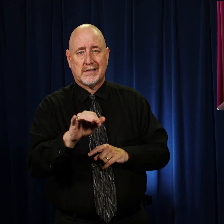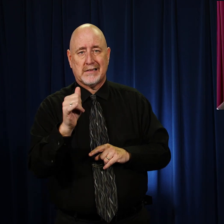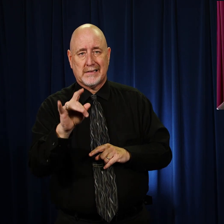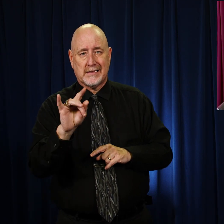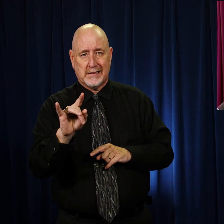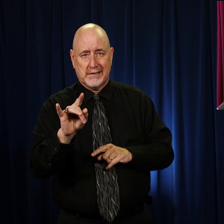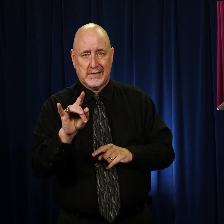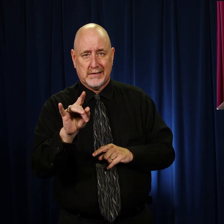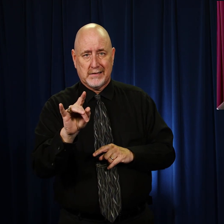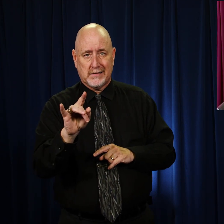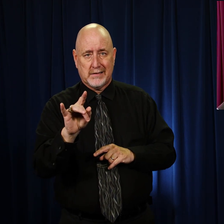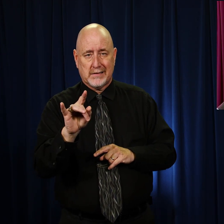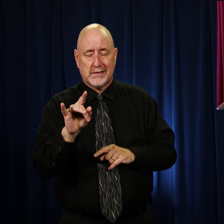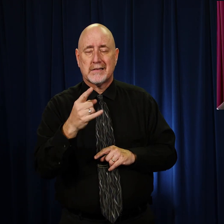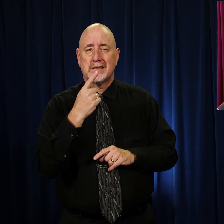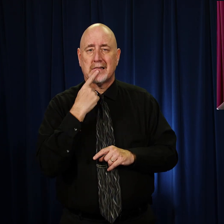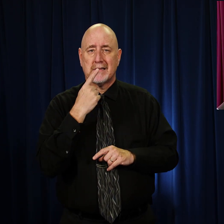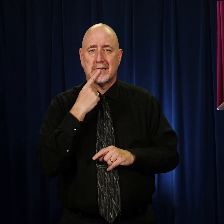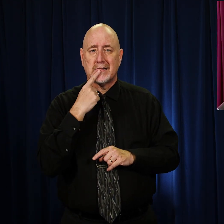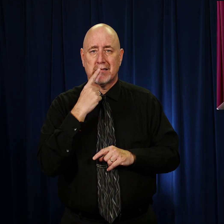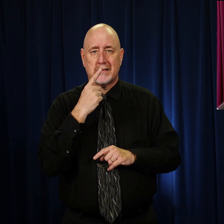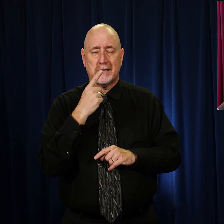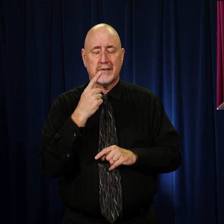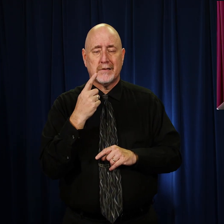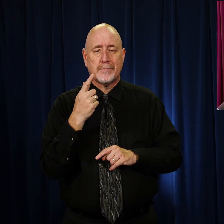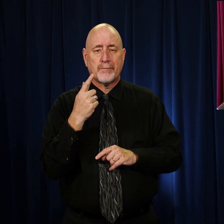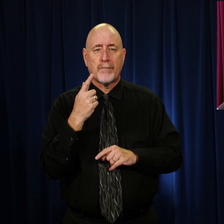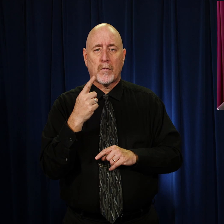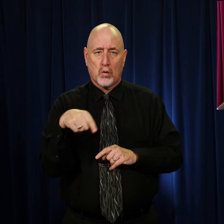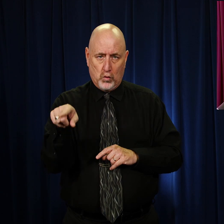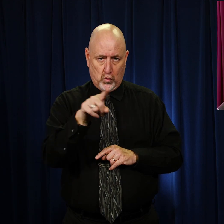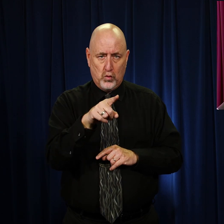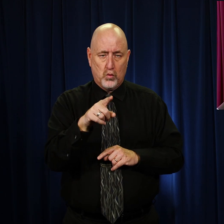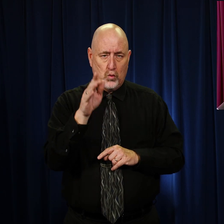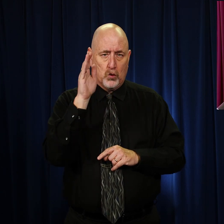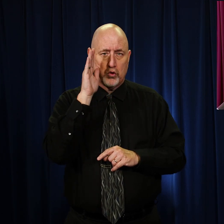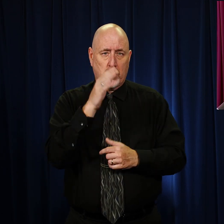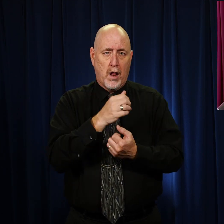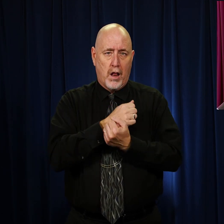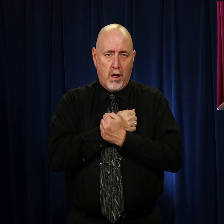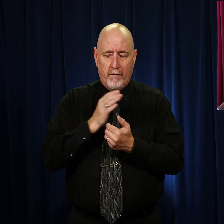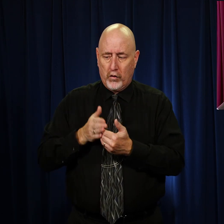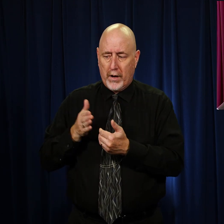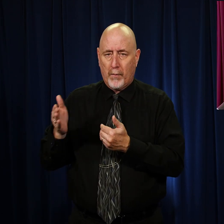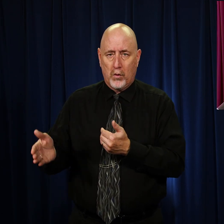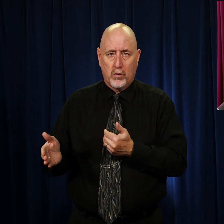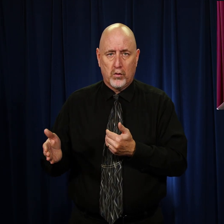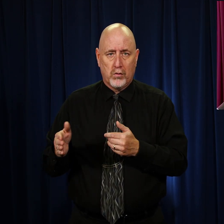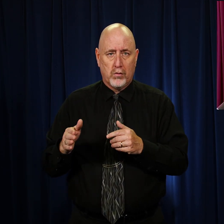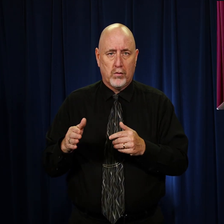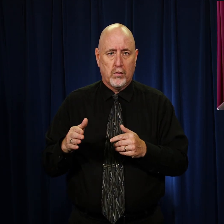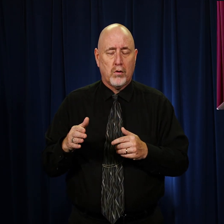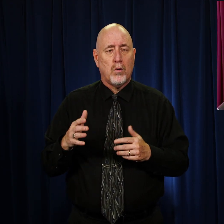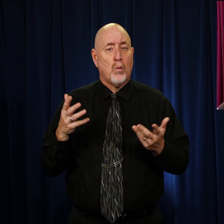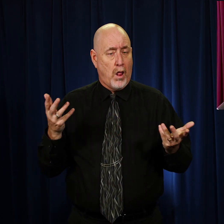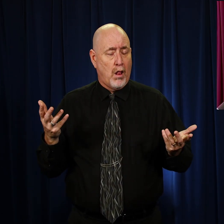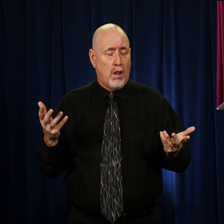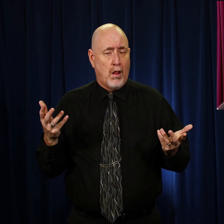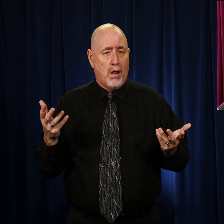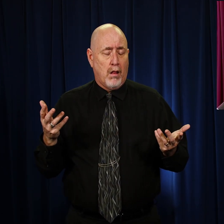verse 18, where it says, you shall love your neighbor.